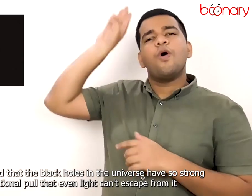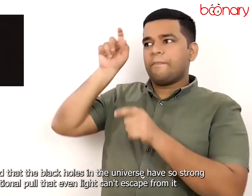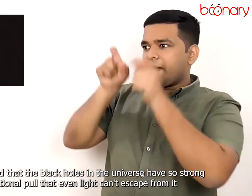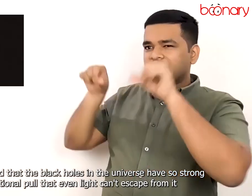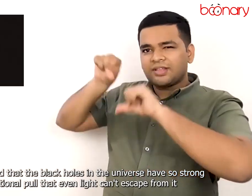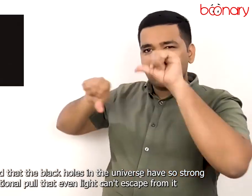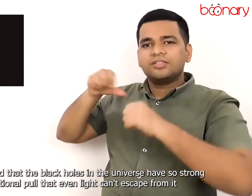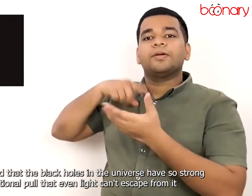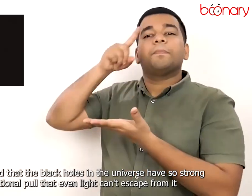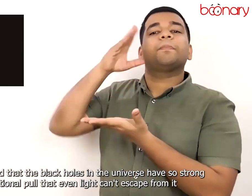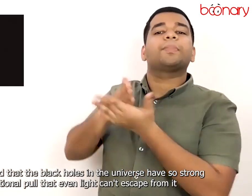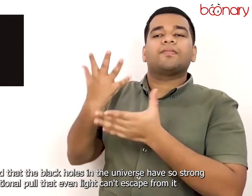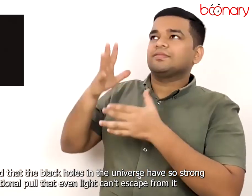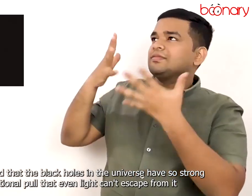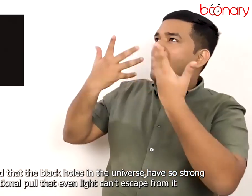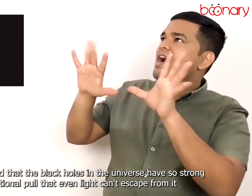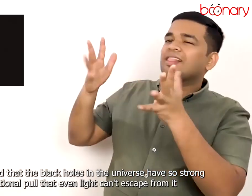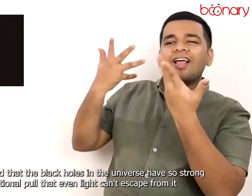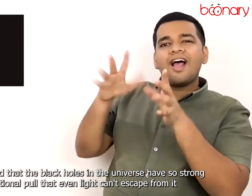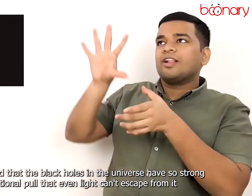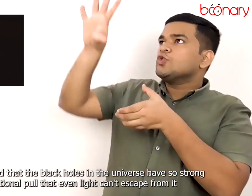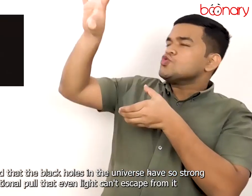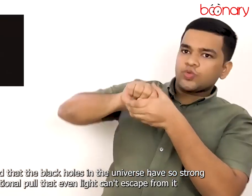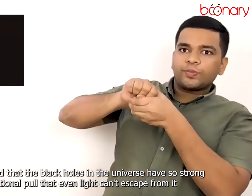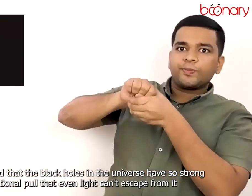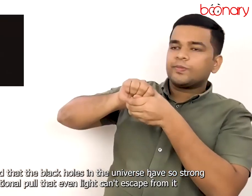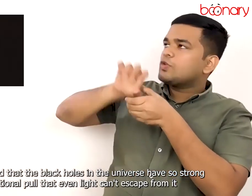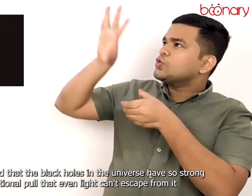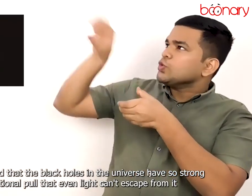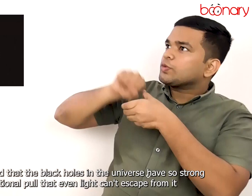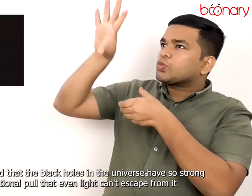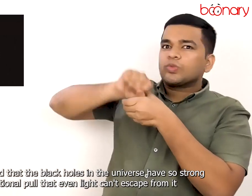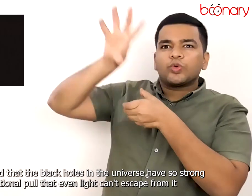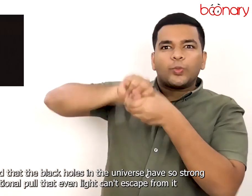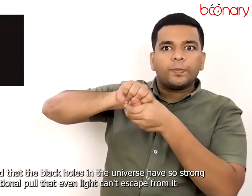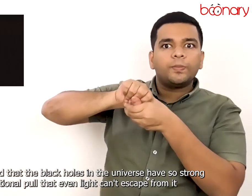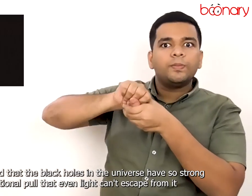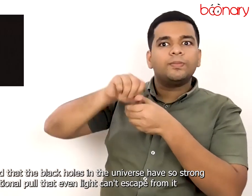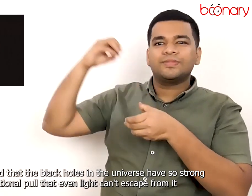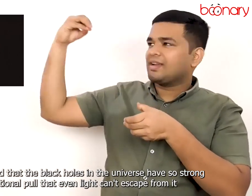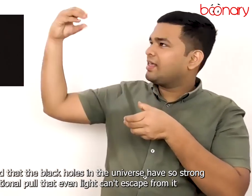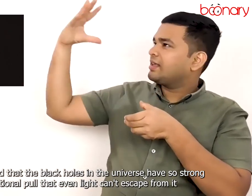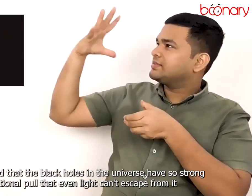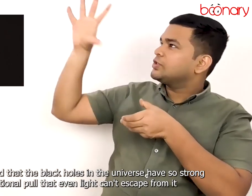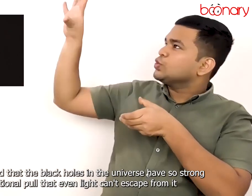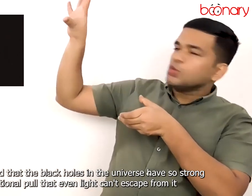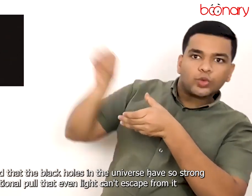that the black holes in the universe have so strong gravitational pull that even light can't escape from